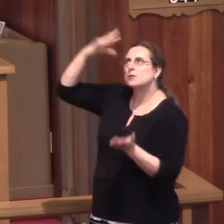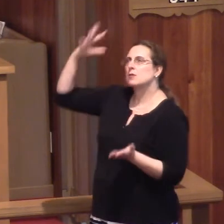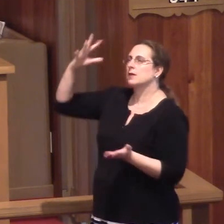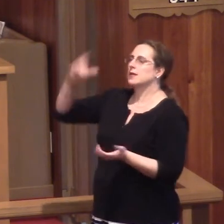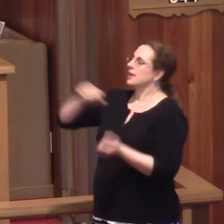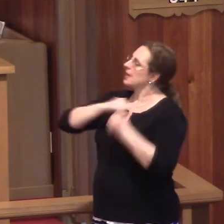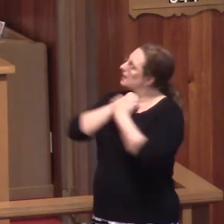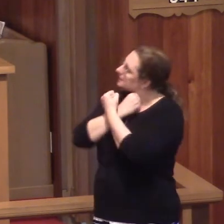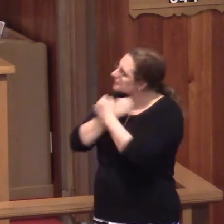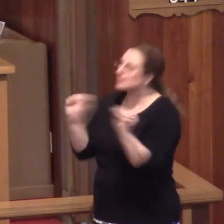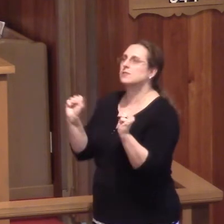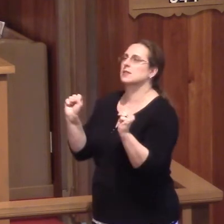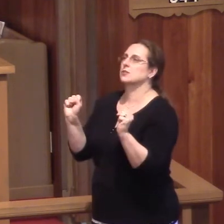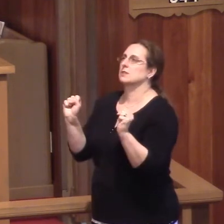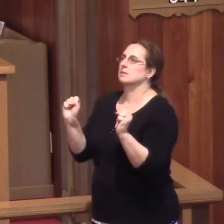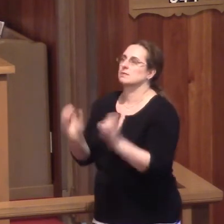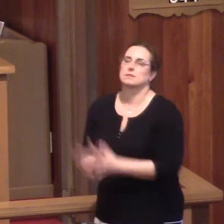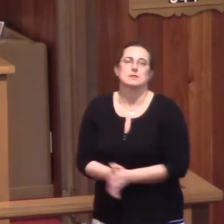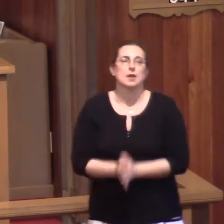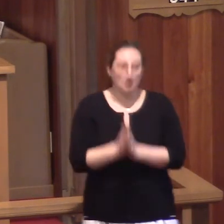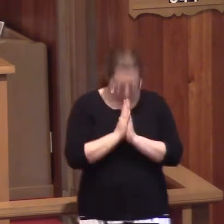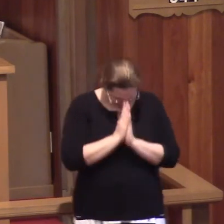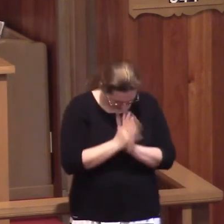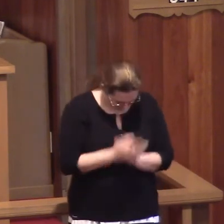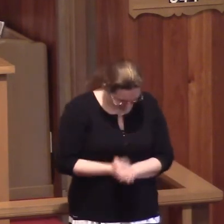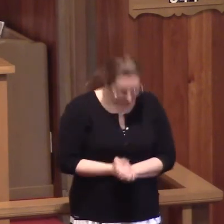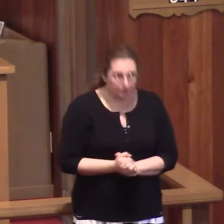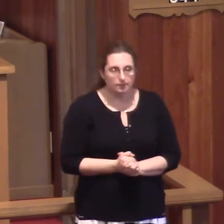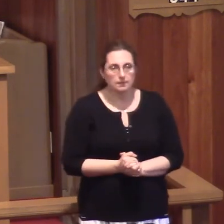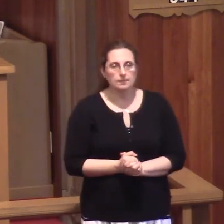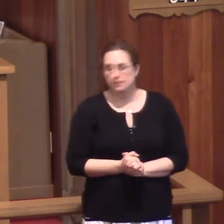my glory and salvation. Amen. Amen.